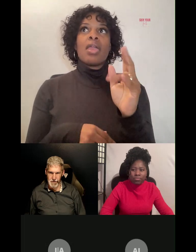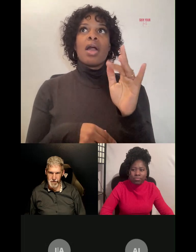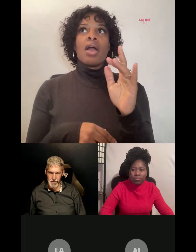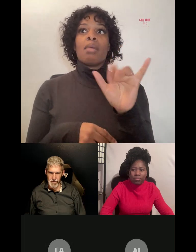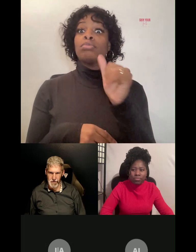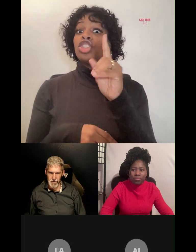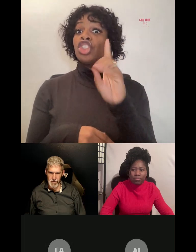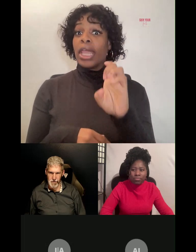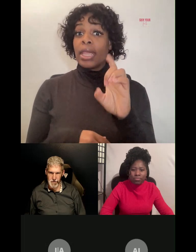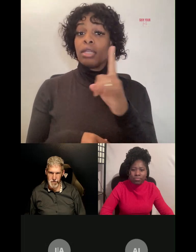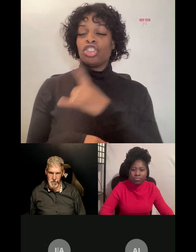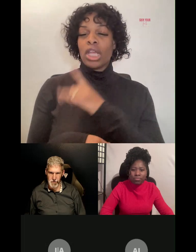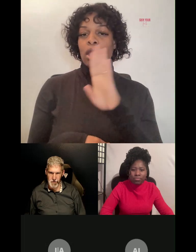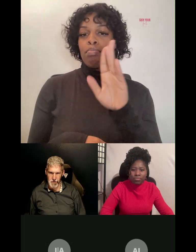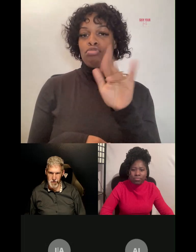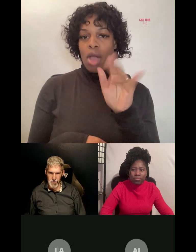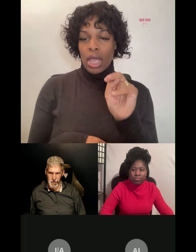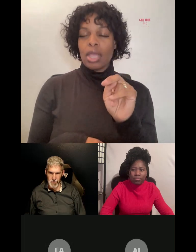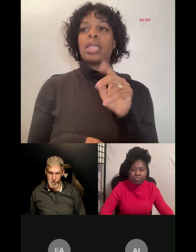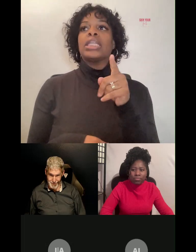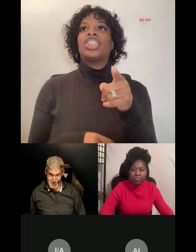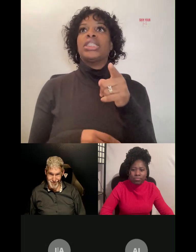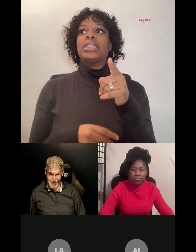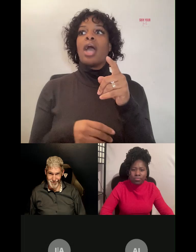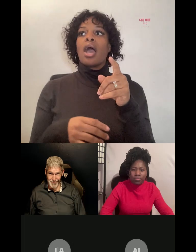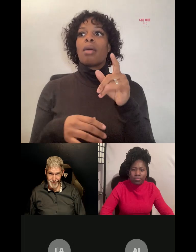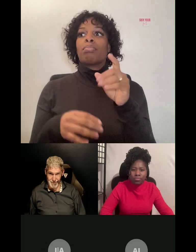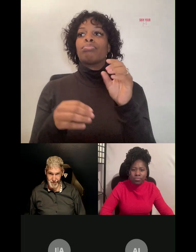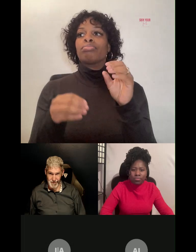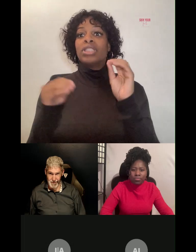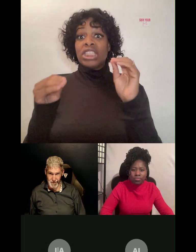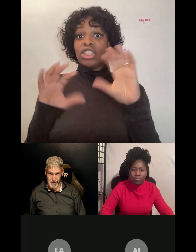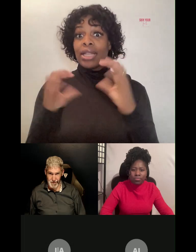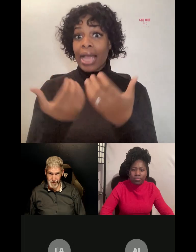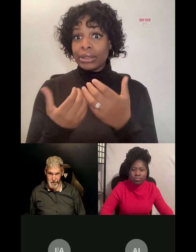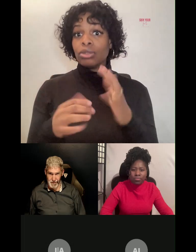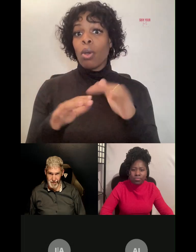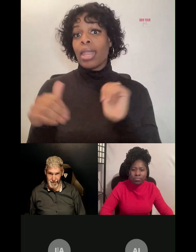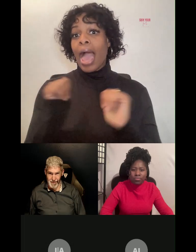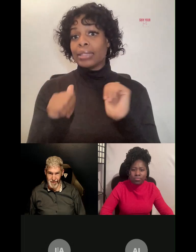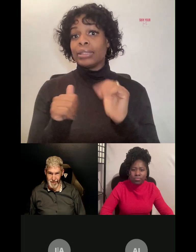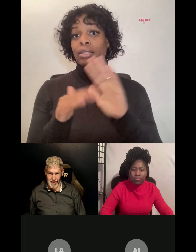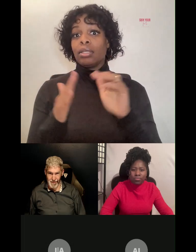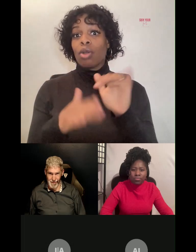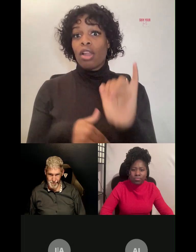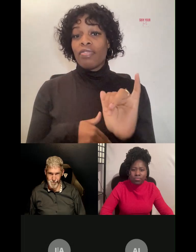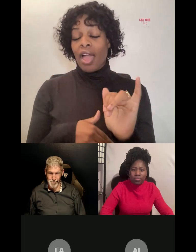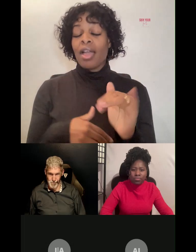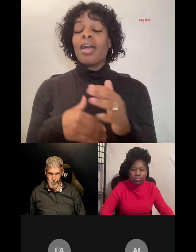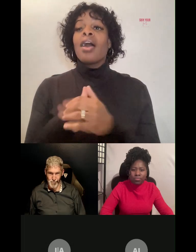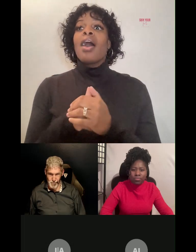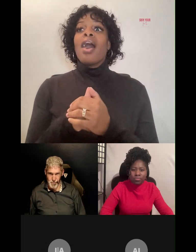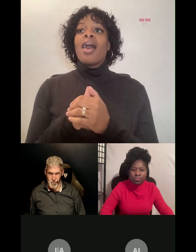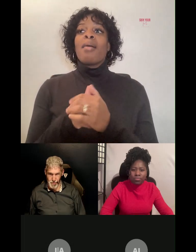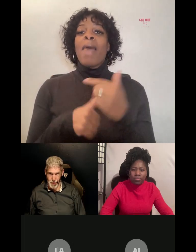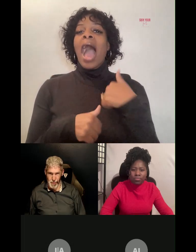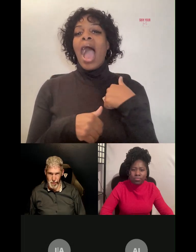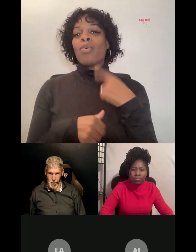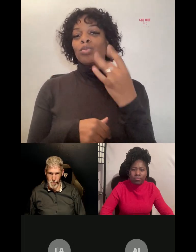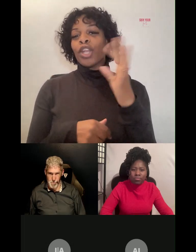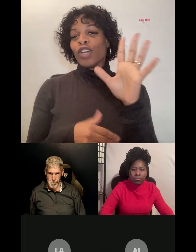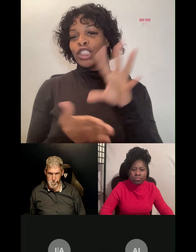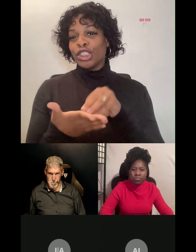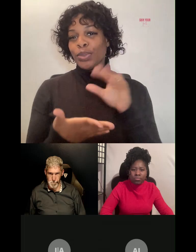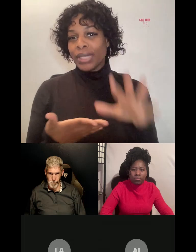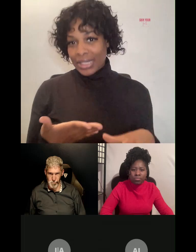mentioned that J Bryant, she's crafted on acting and all of that.